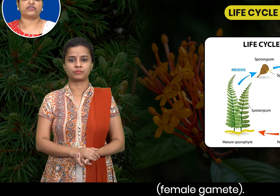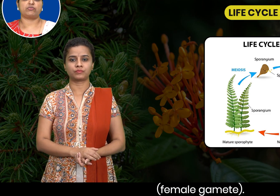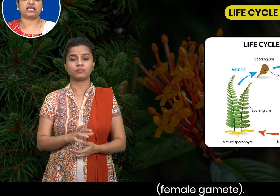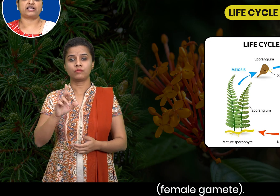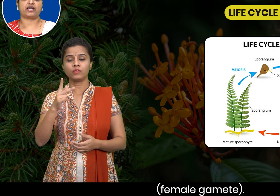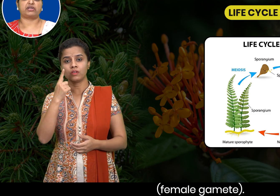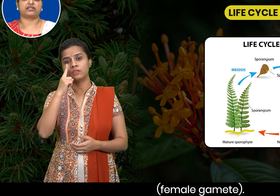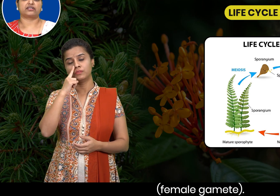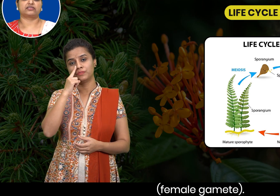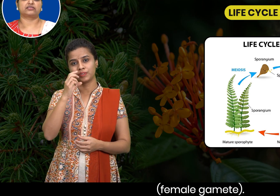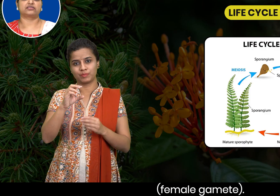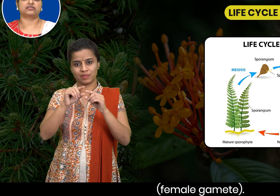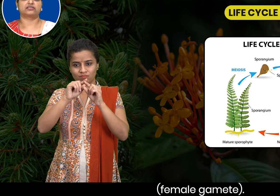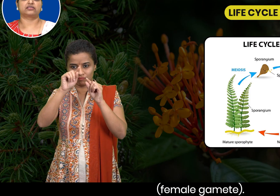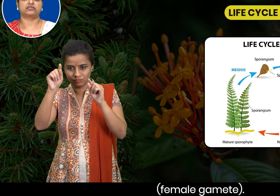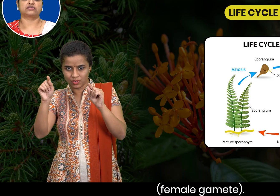or female gamete.